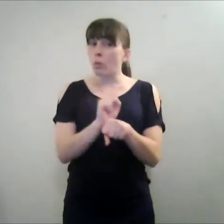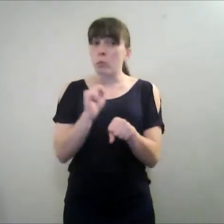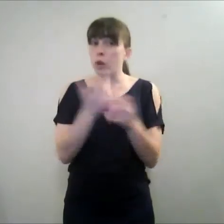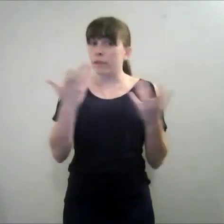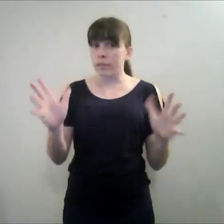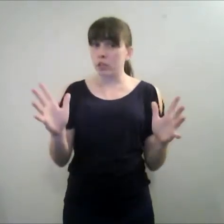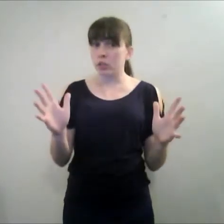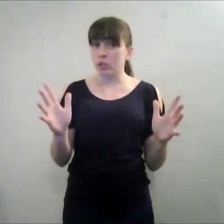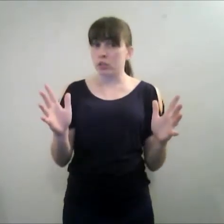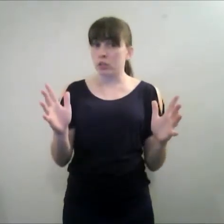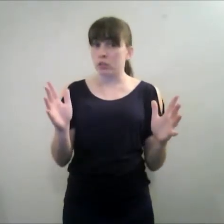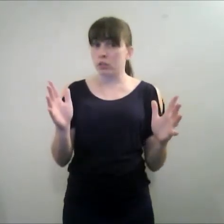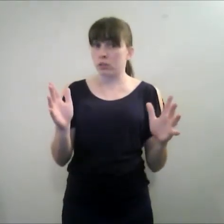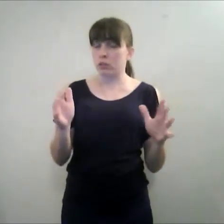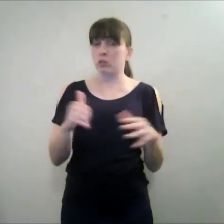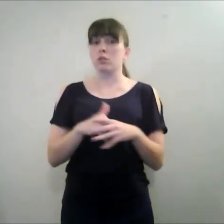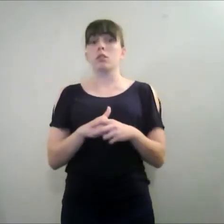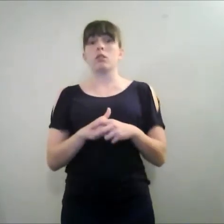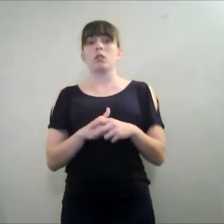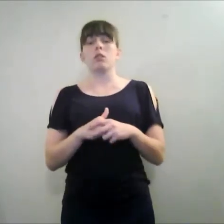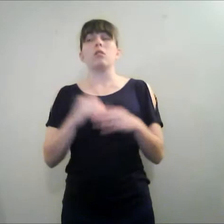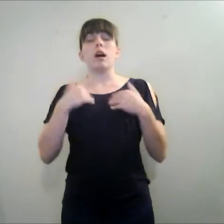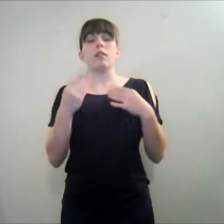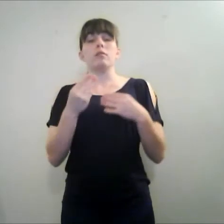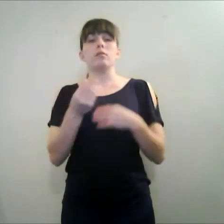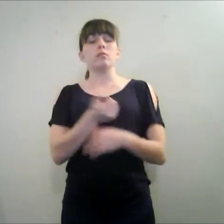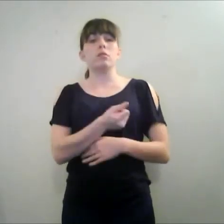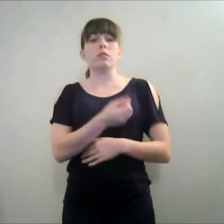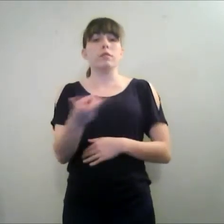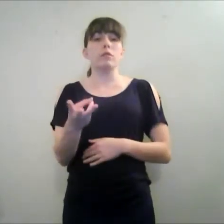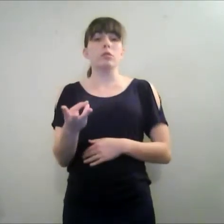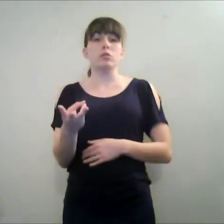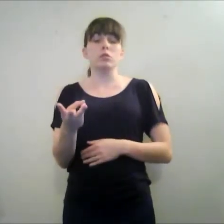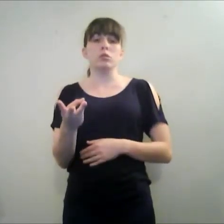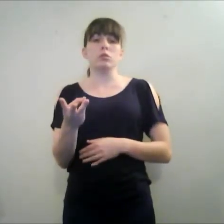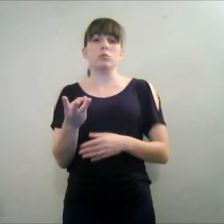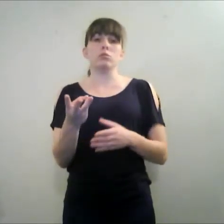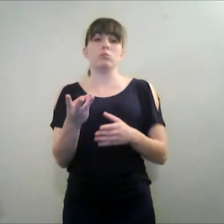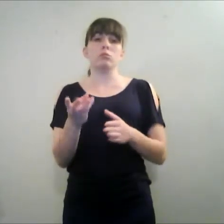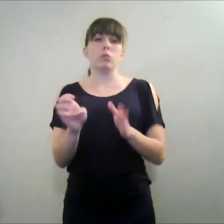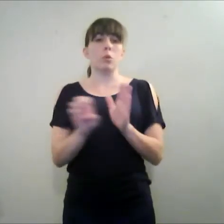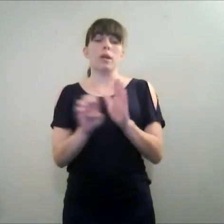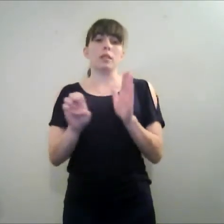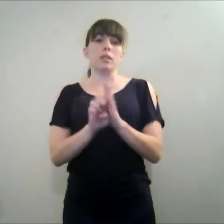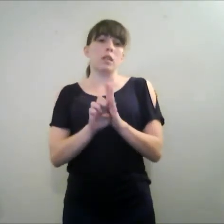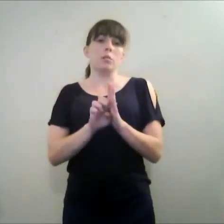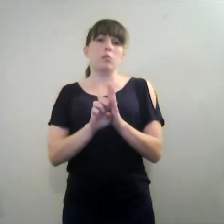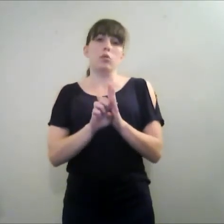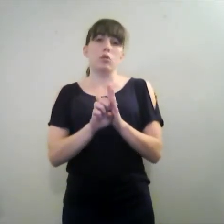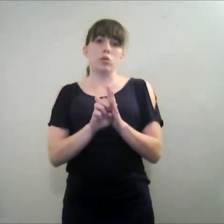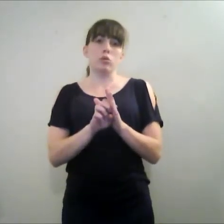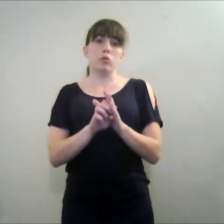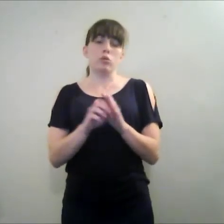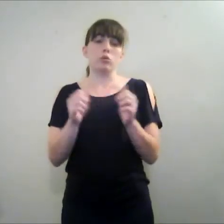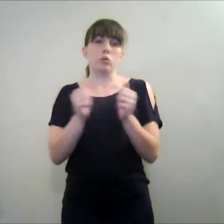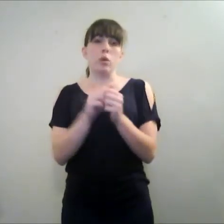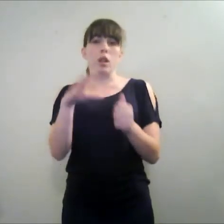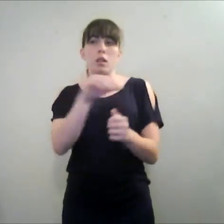There are a few examples of the technology being used in experimental places. That's London Fashion Week, where we built a system with O2. That's for